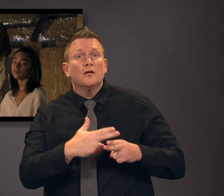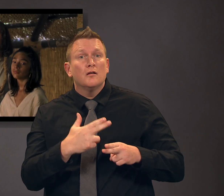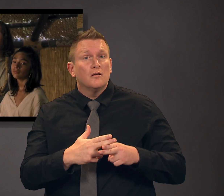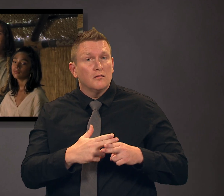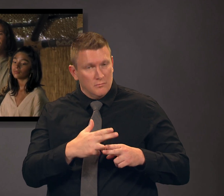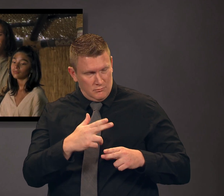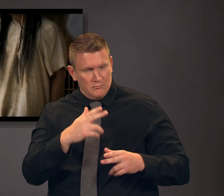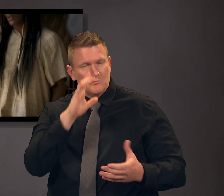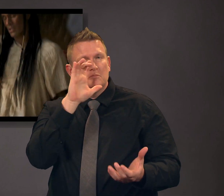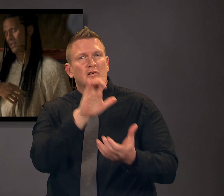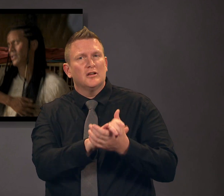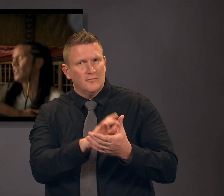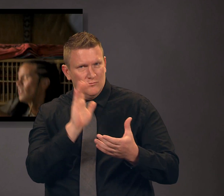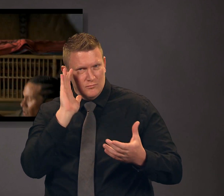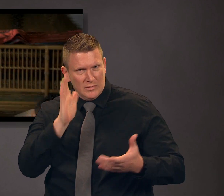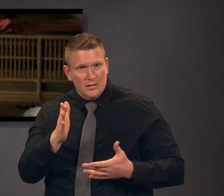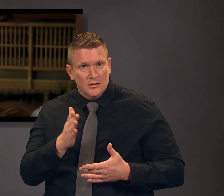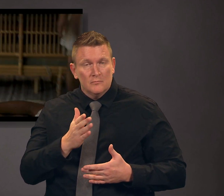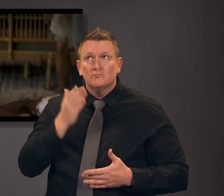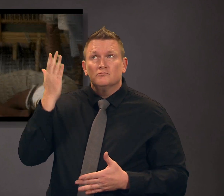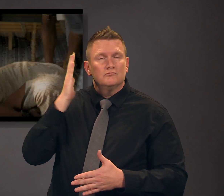name.